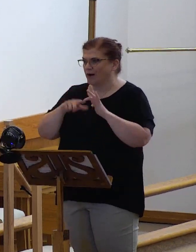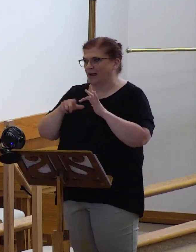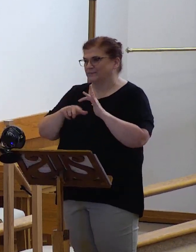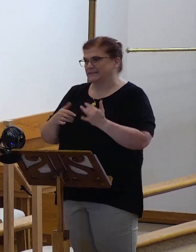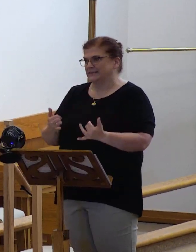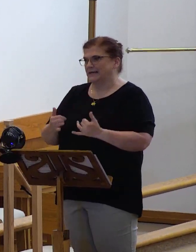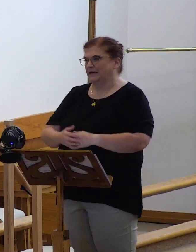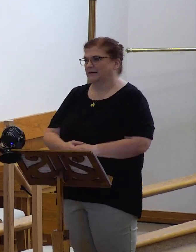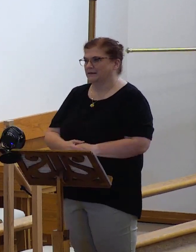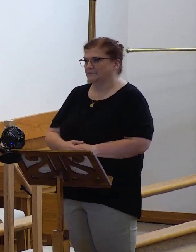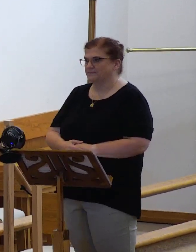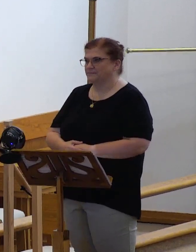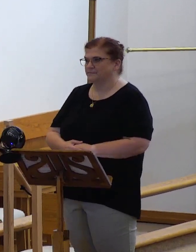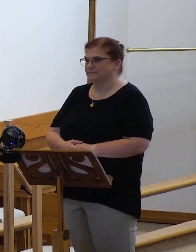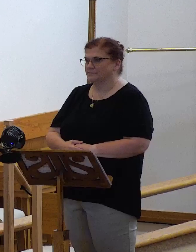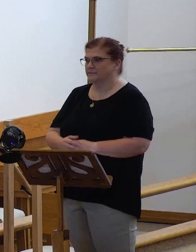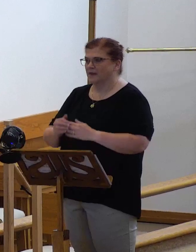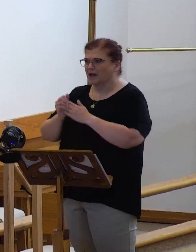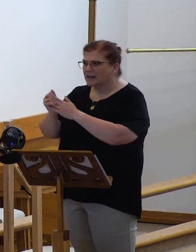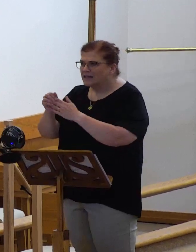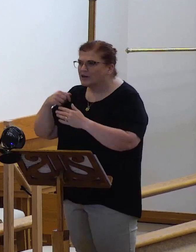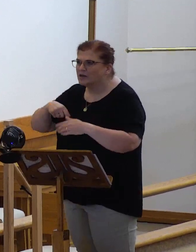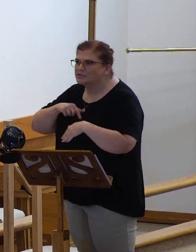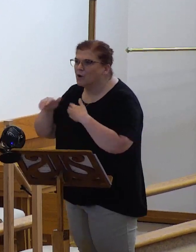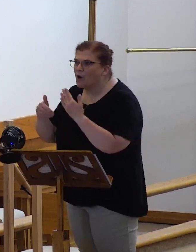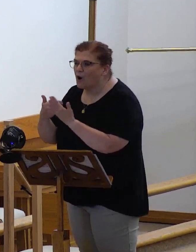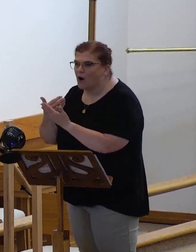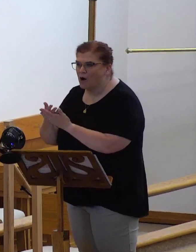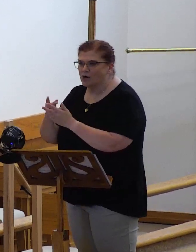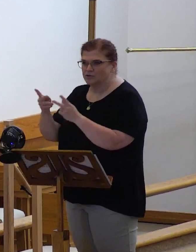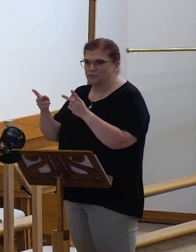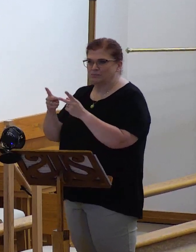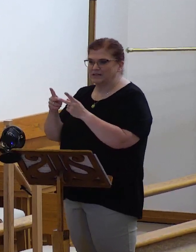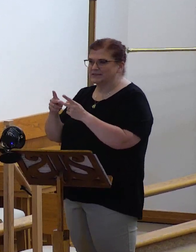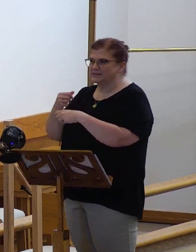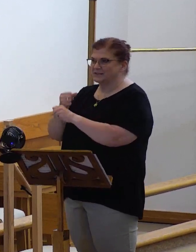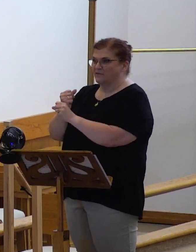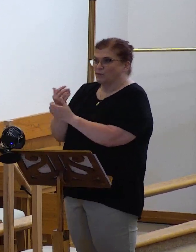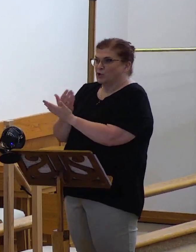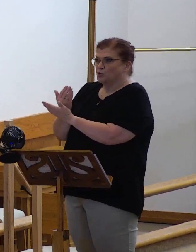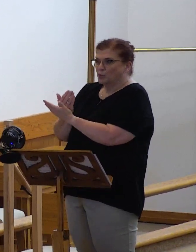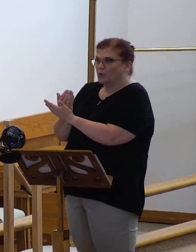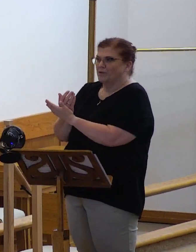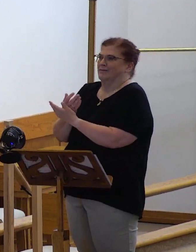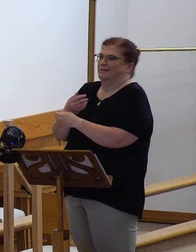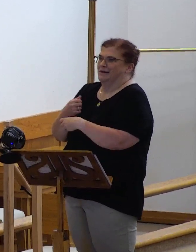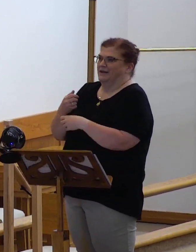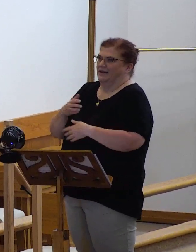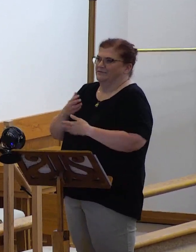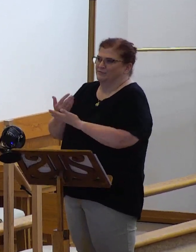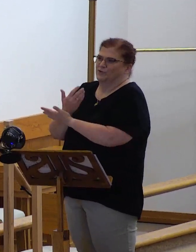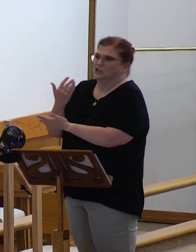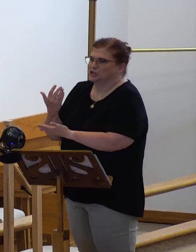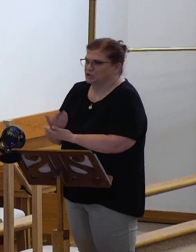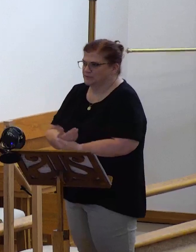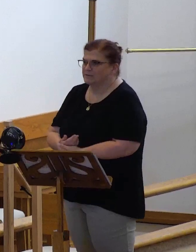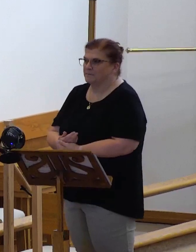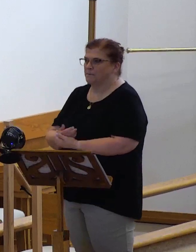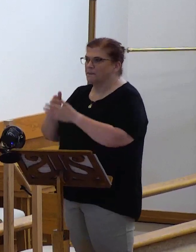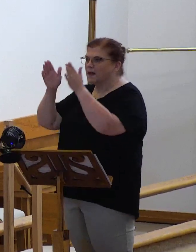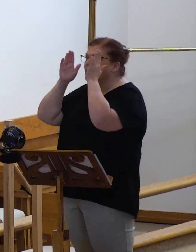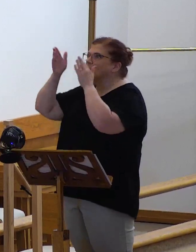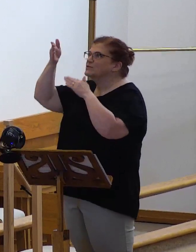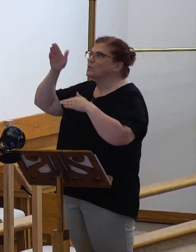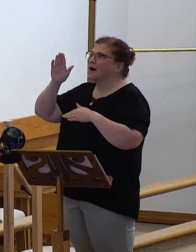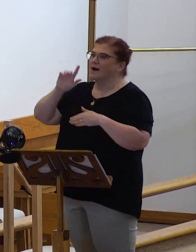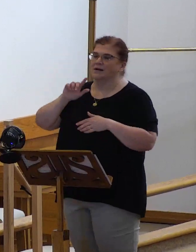today. Lead us all to places of renewal and refreshment. Hear us,